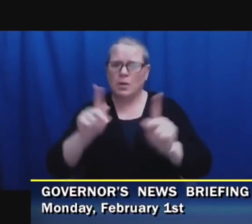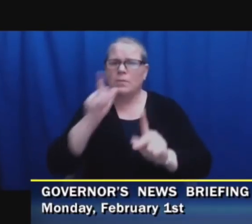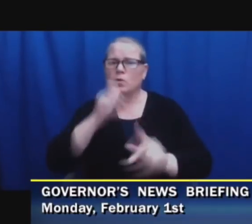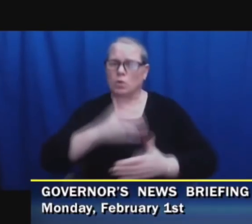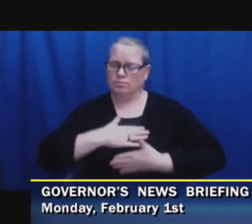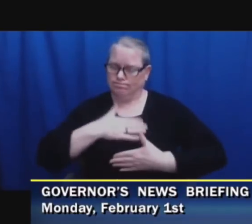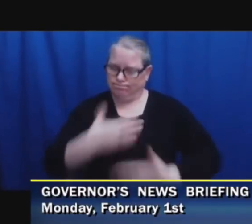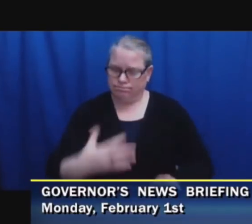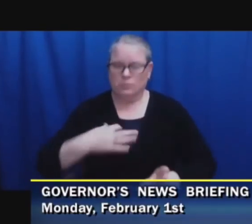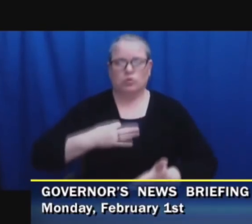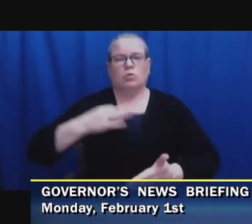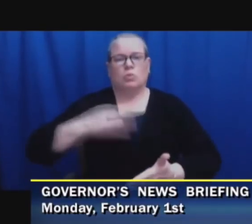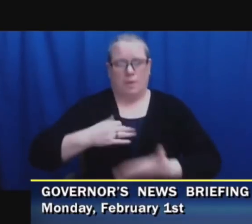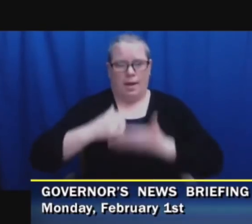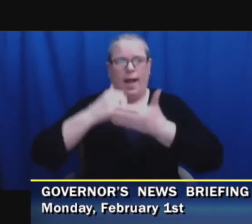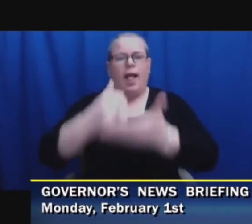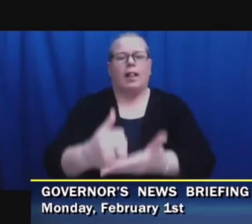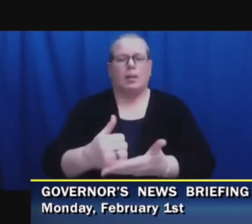difference.